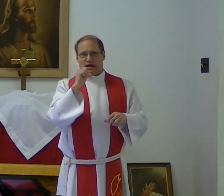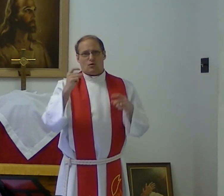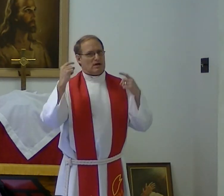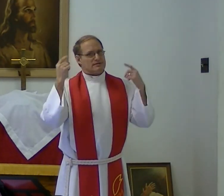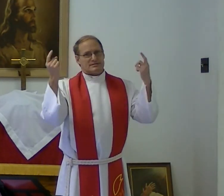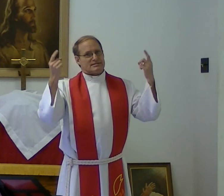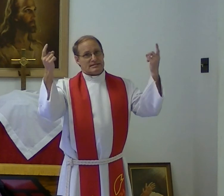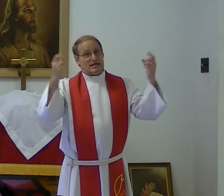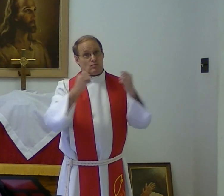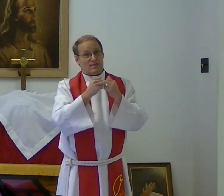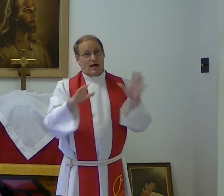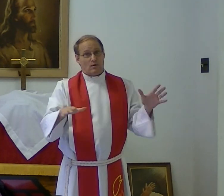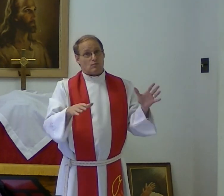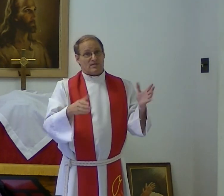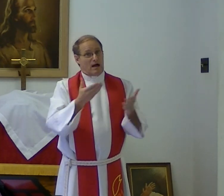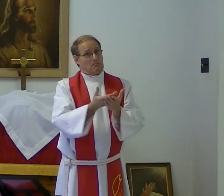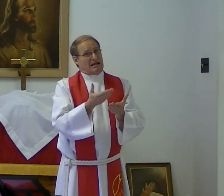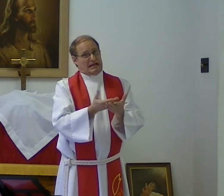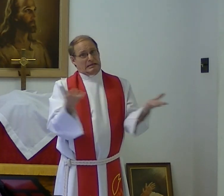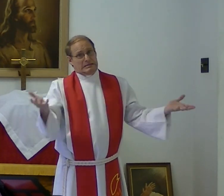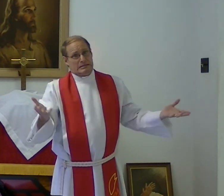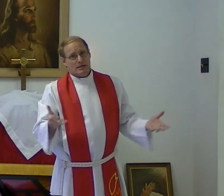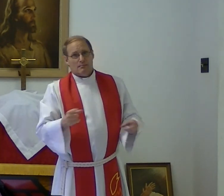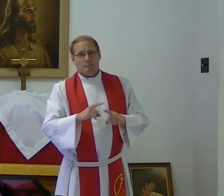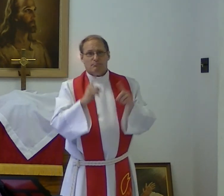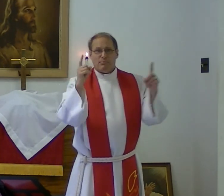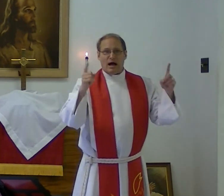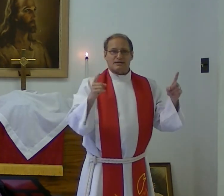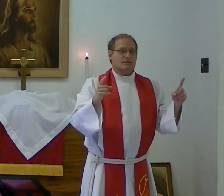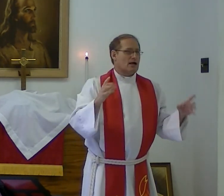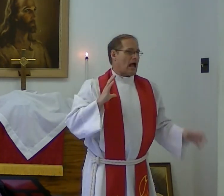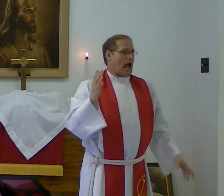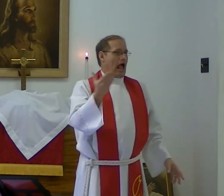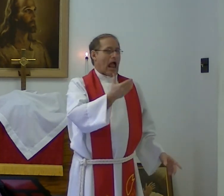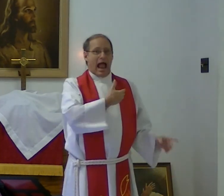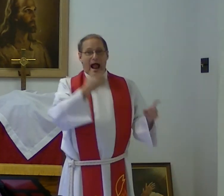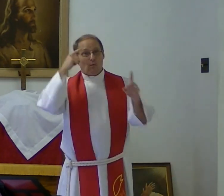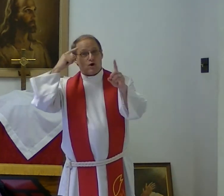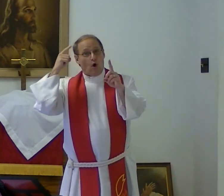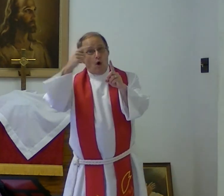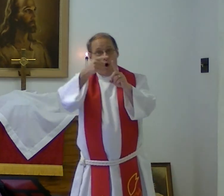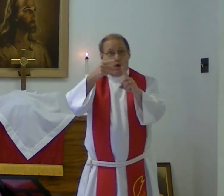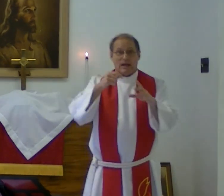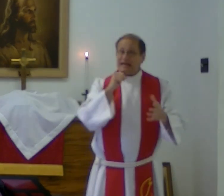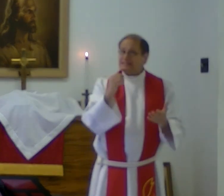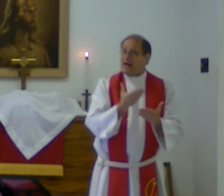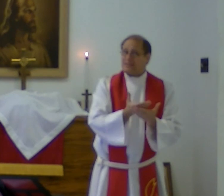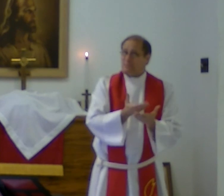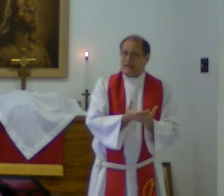not going to succeed without money. But our goal is not the money.